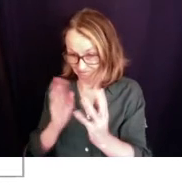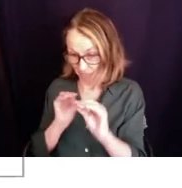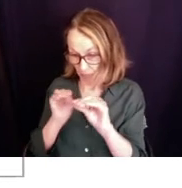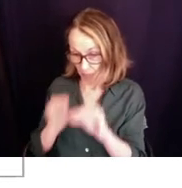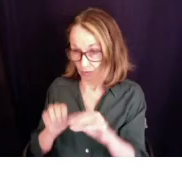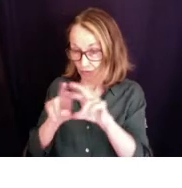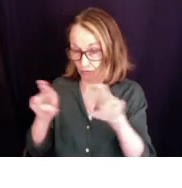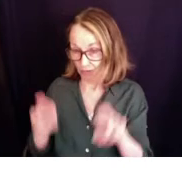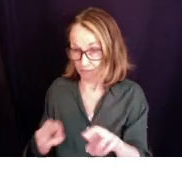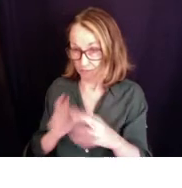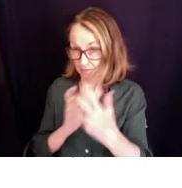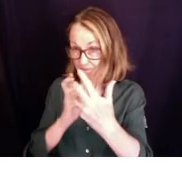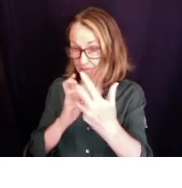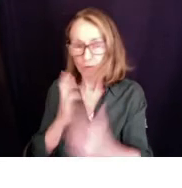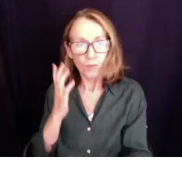Next.